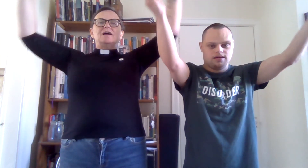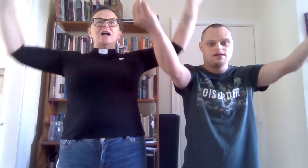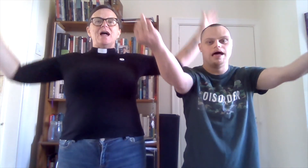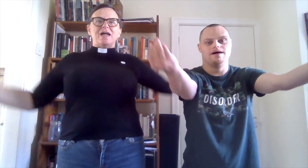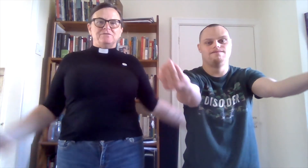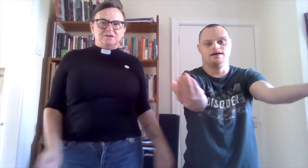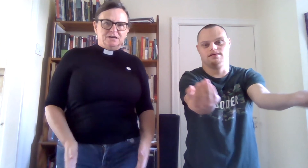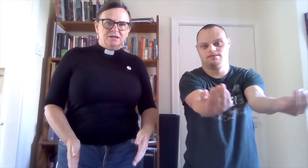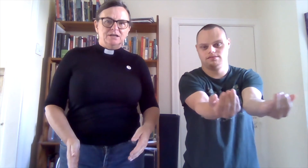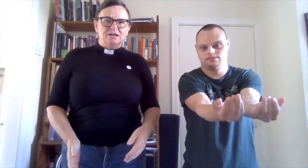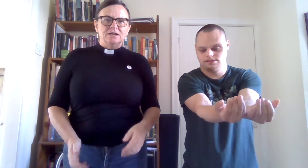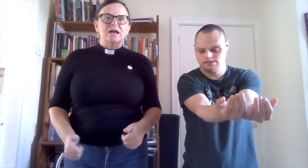who art in heaven,